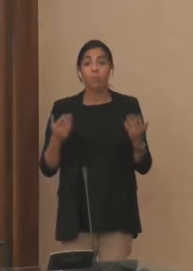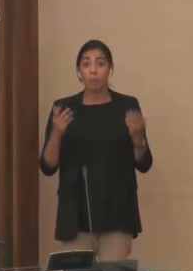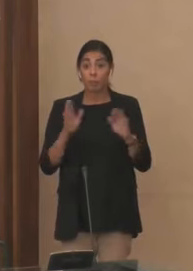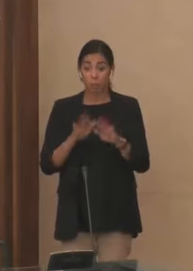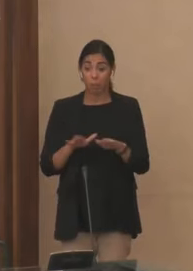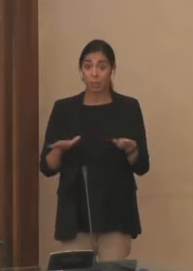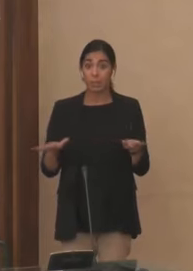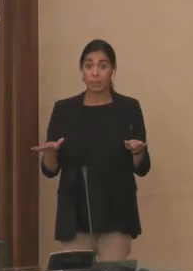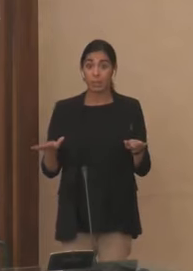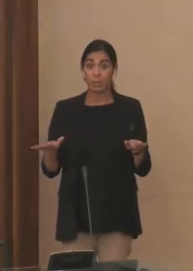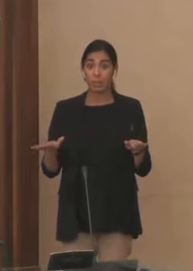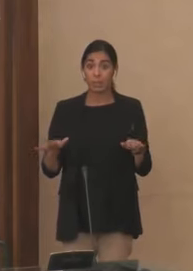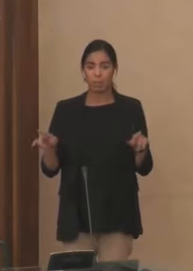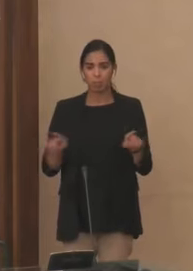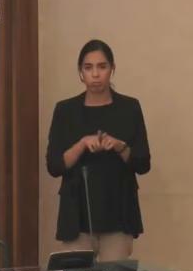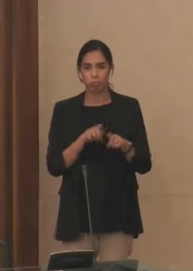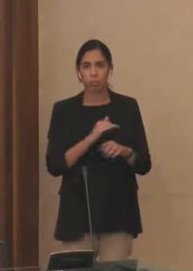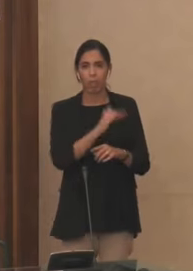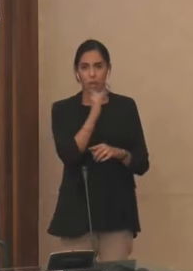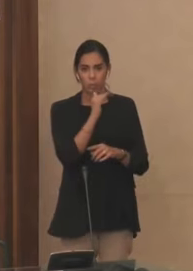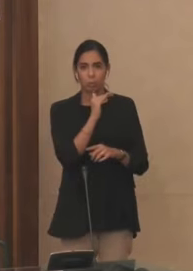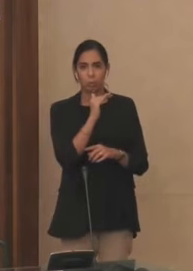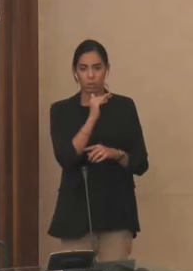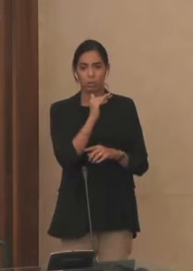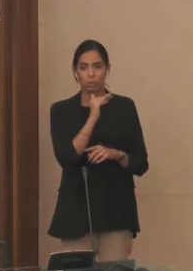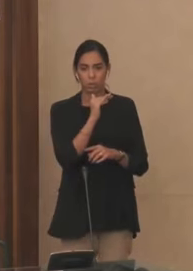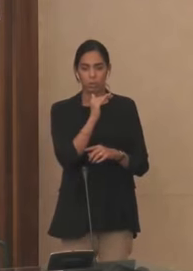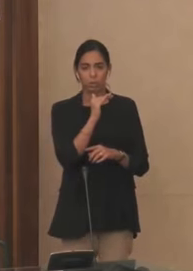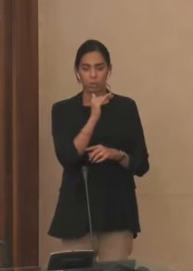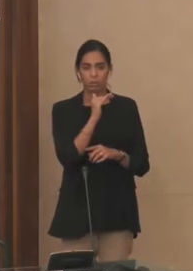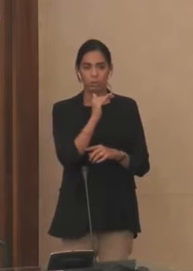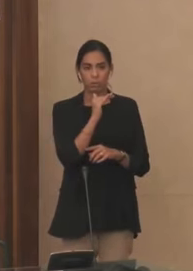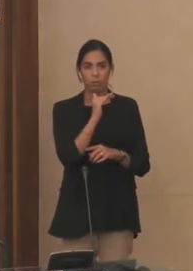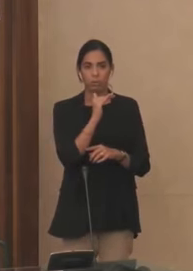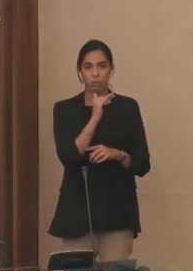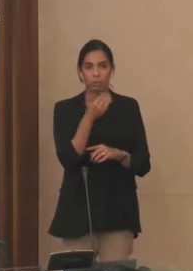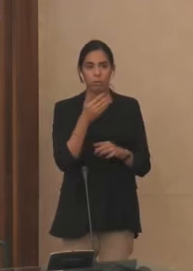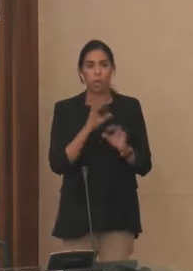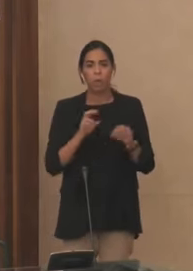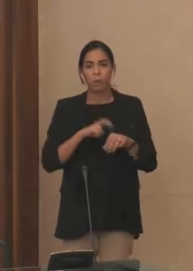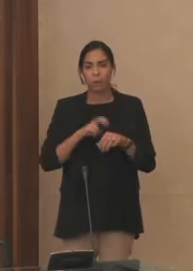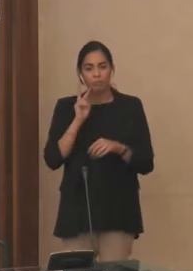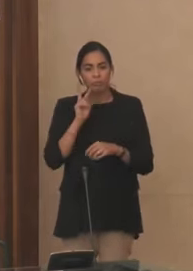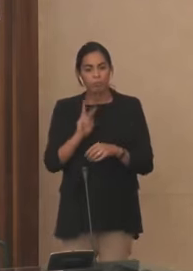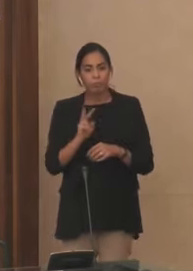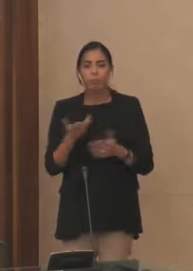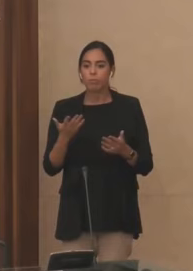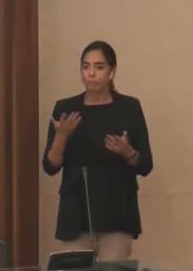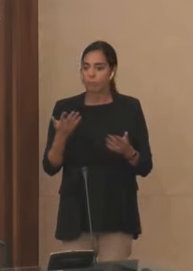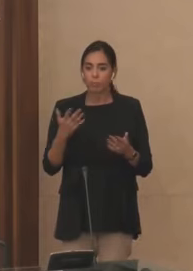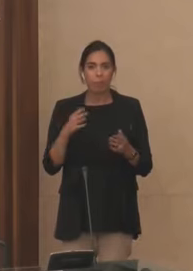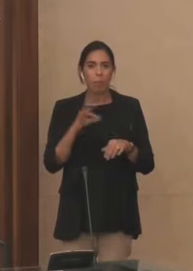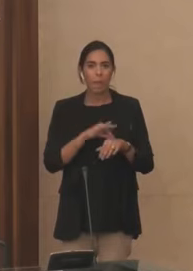rapidly progressive disease. It's the same that we